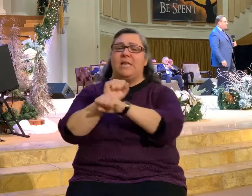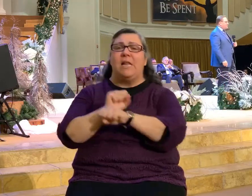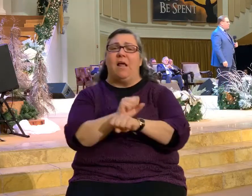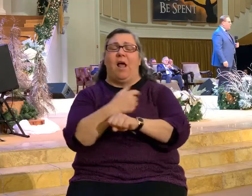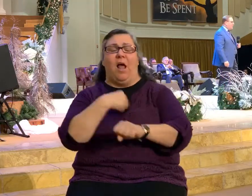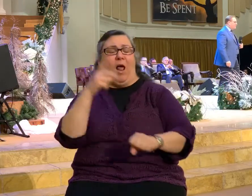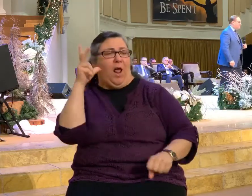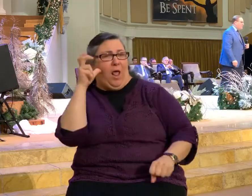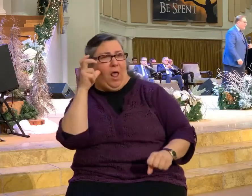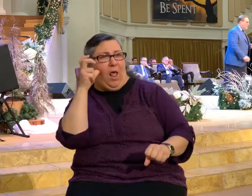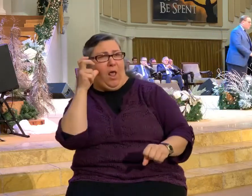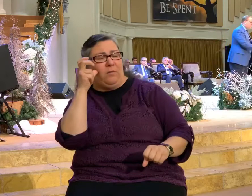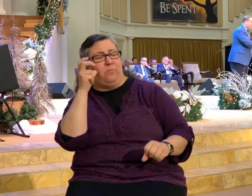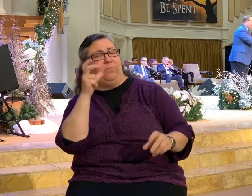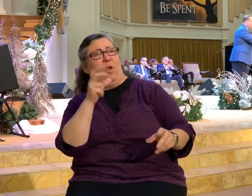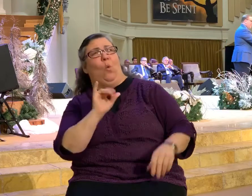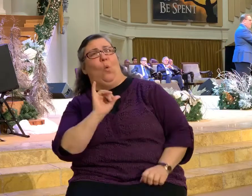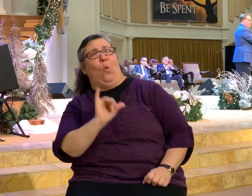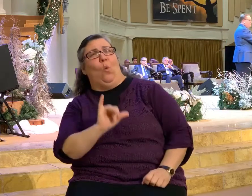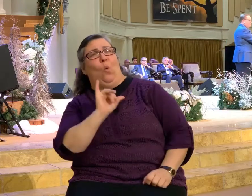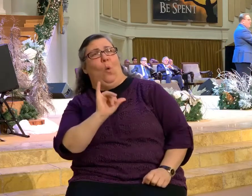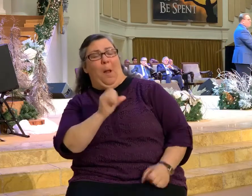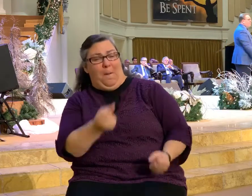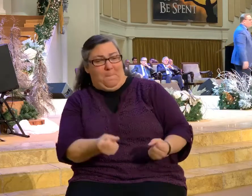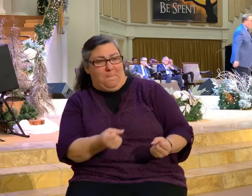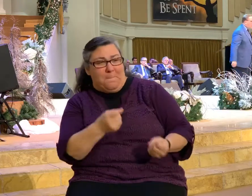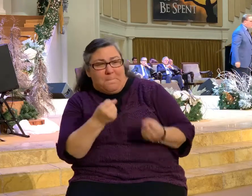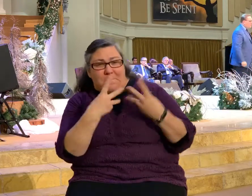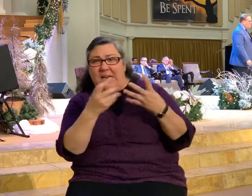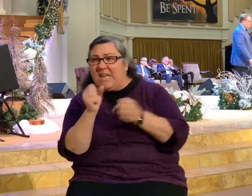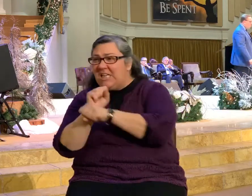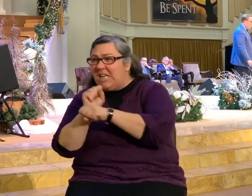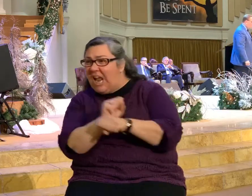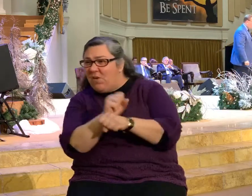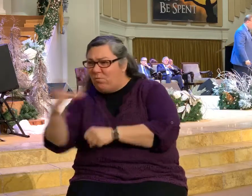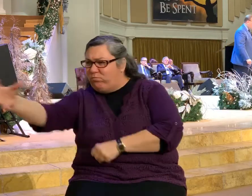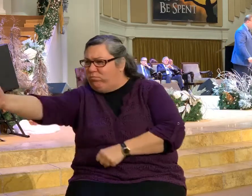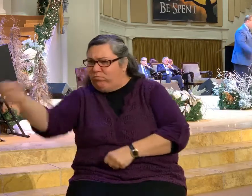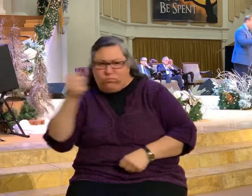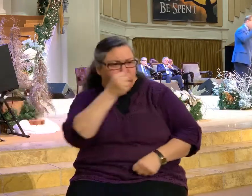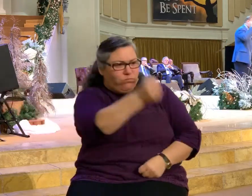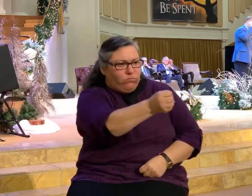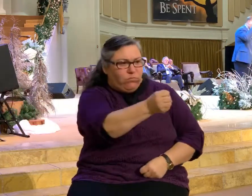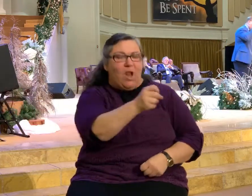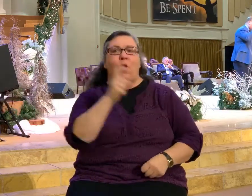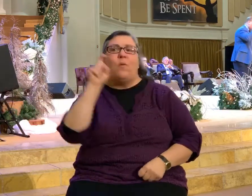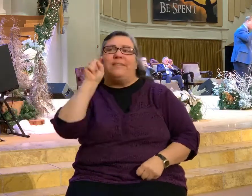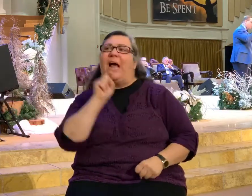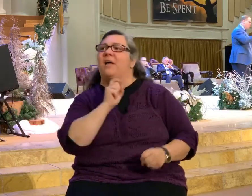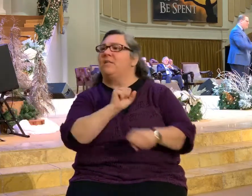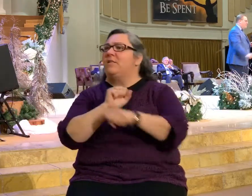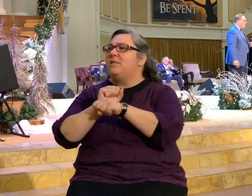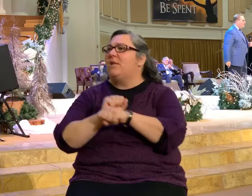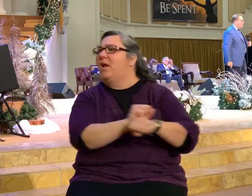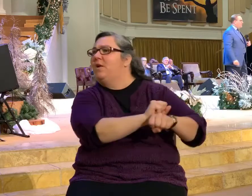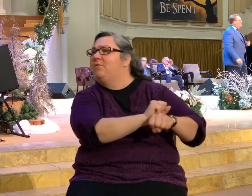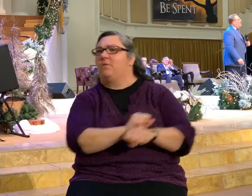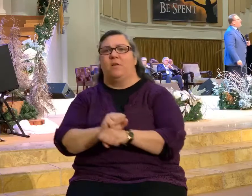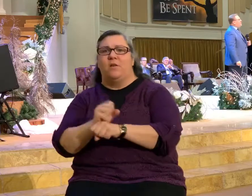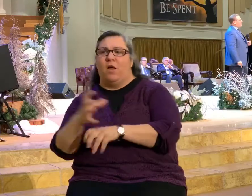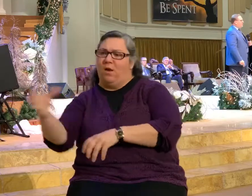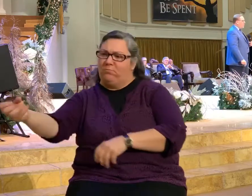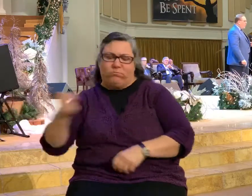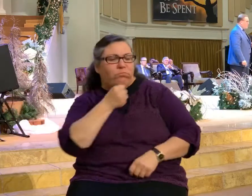I listened this week, were sex slaves that were brought to Rome, taken for no other reason than